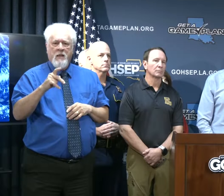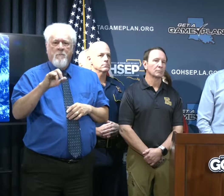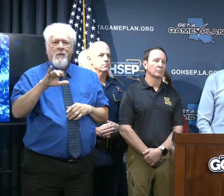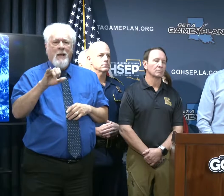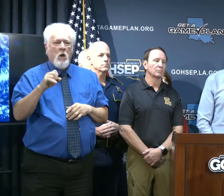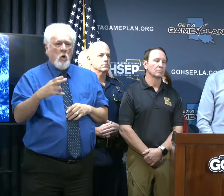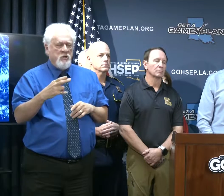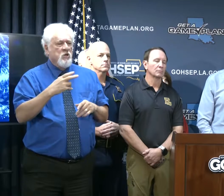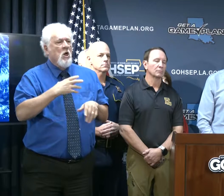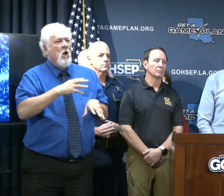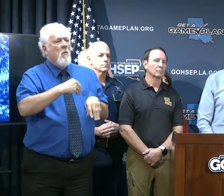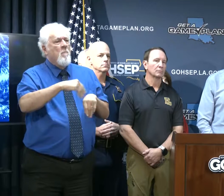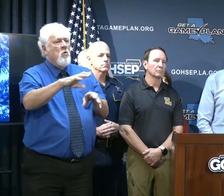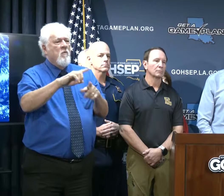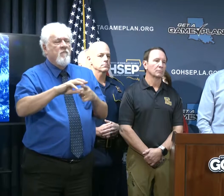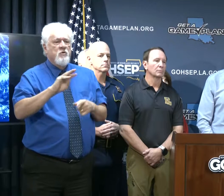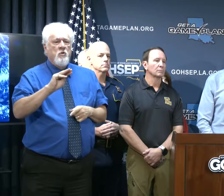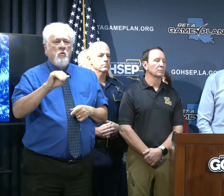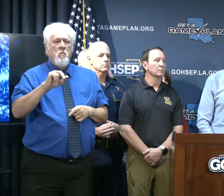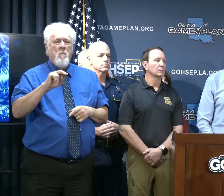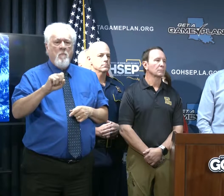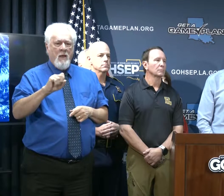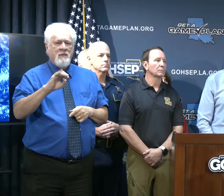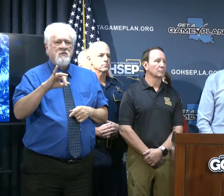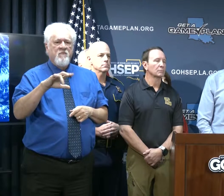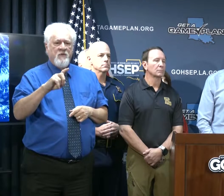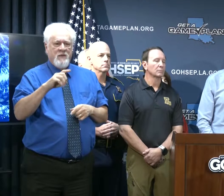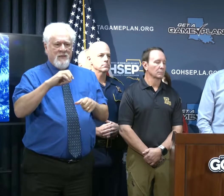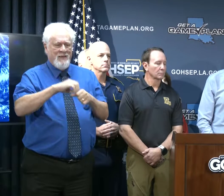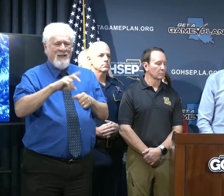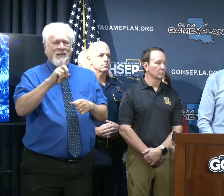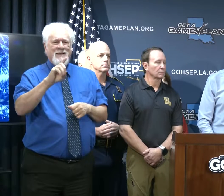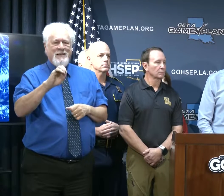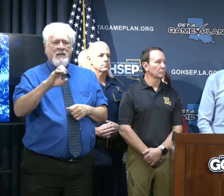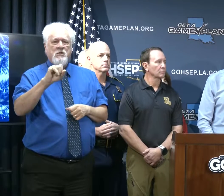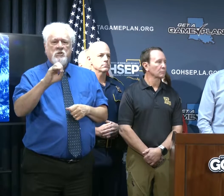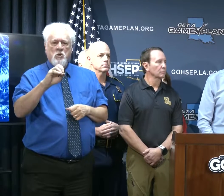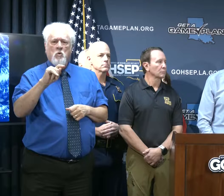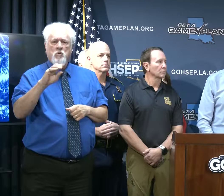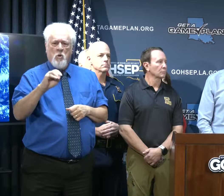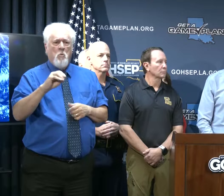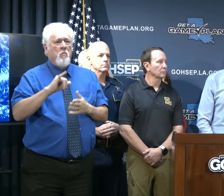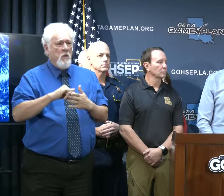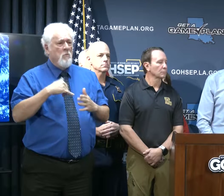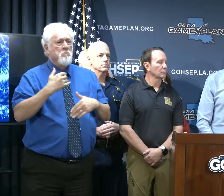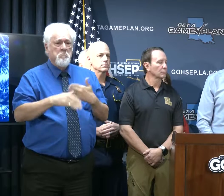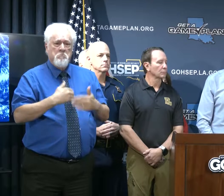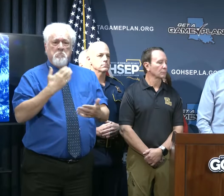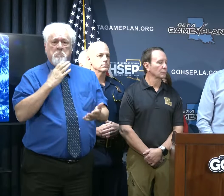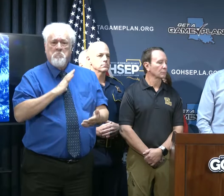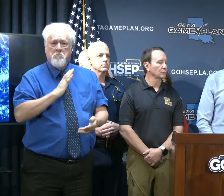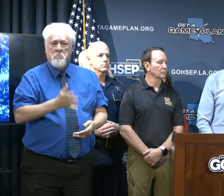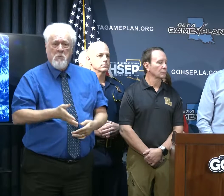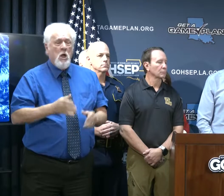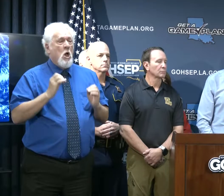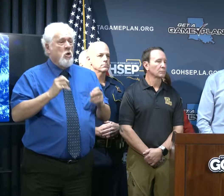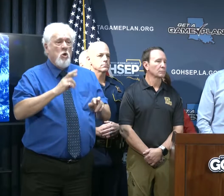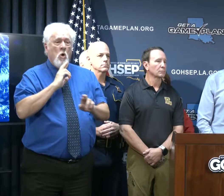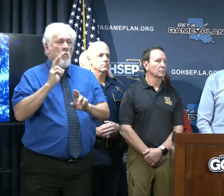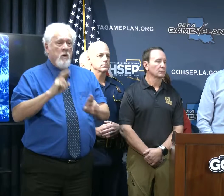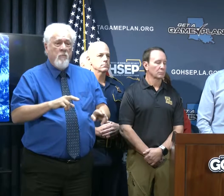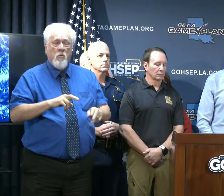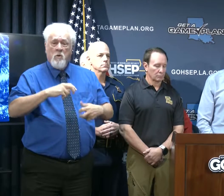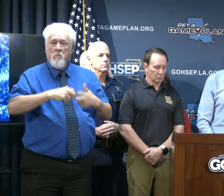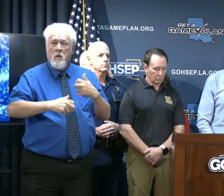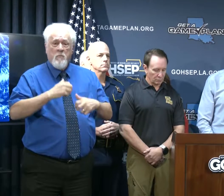patients to Mansfield up in DeSoto Parish, and that went very seamlessly. There are no reported